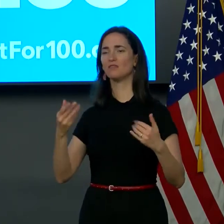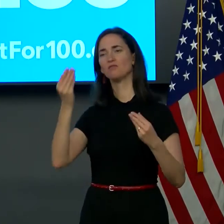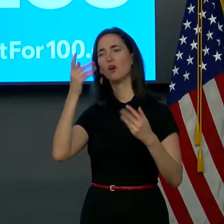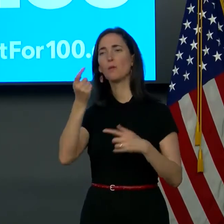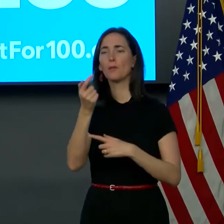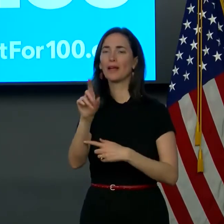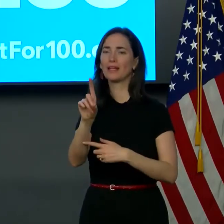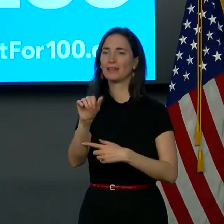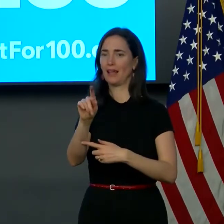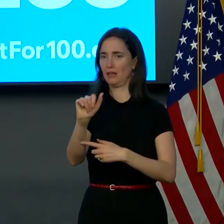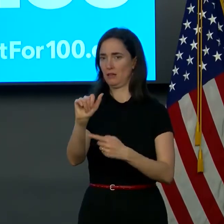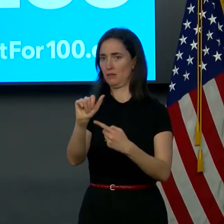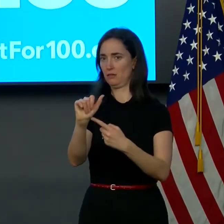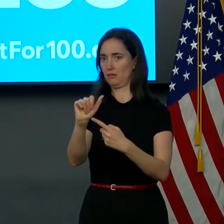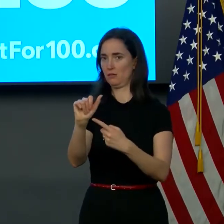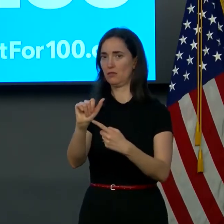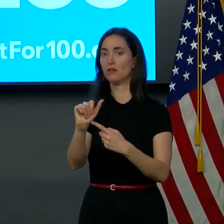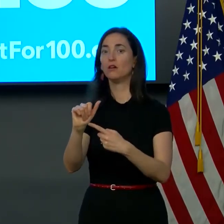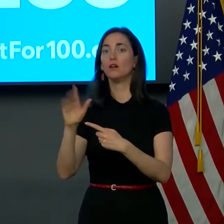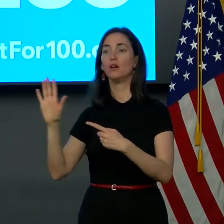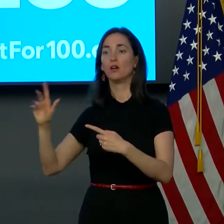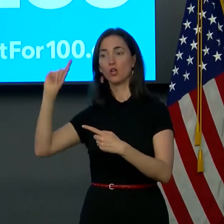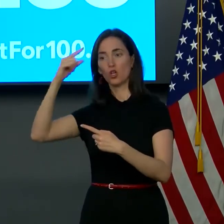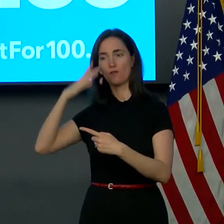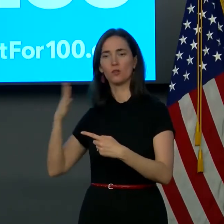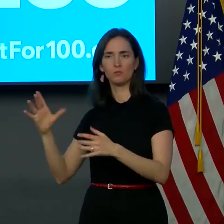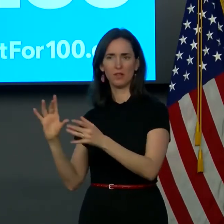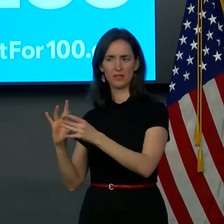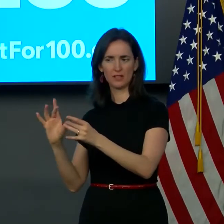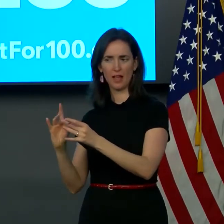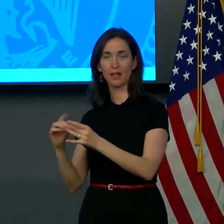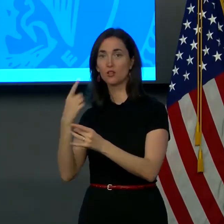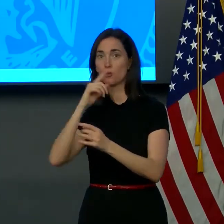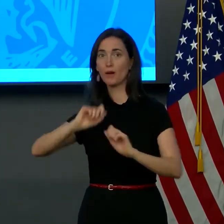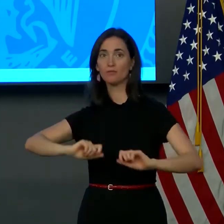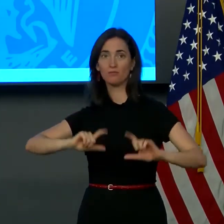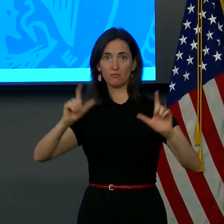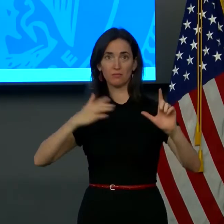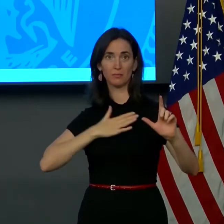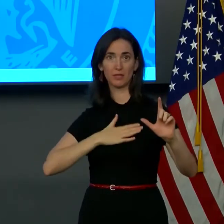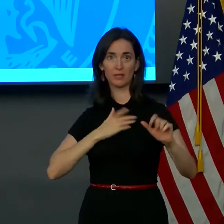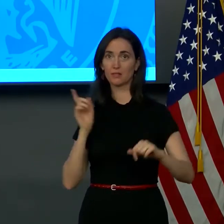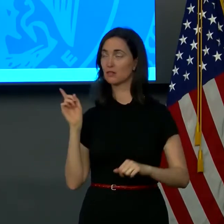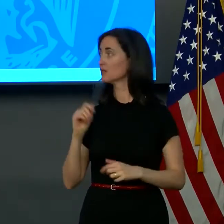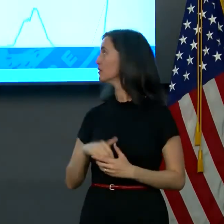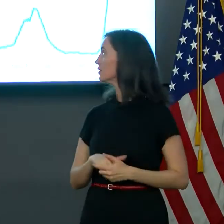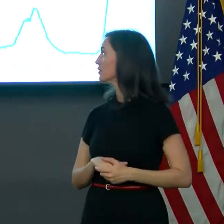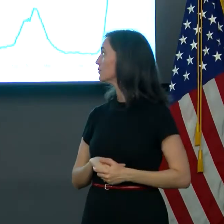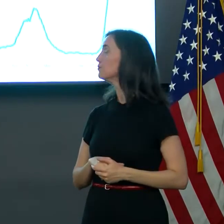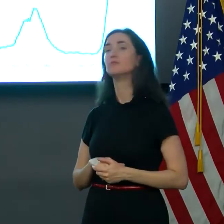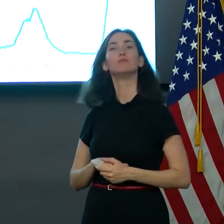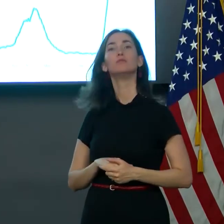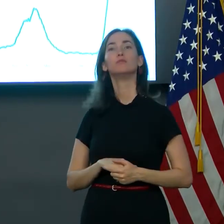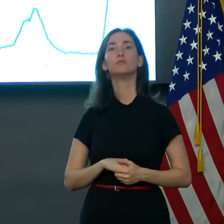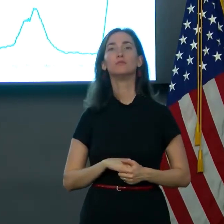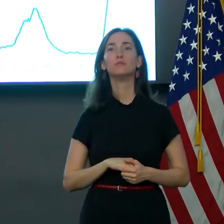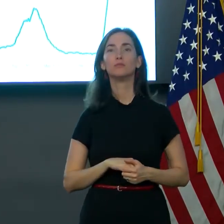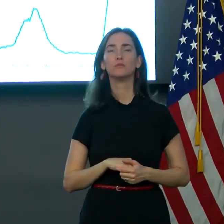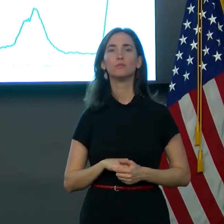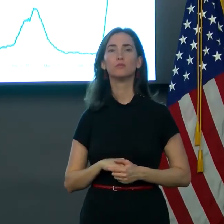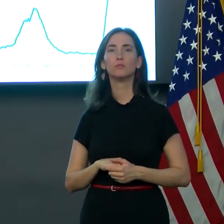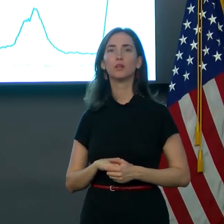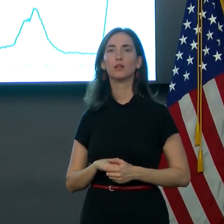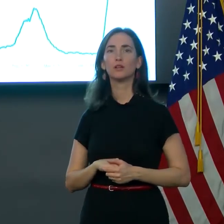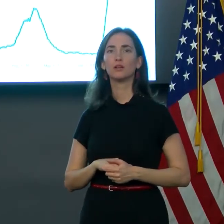the top line stats that the governor said. If you can go to the next slide, please, and one more after that, please, too.